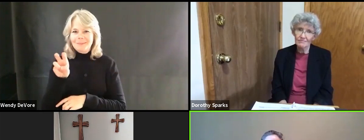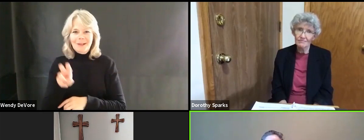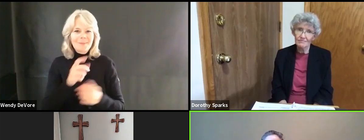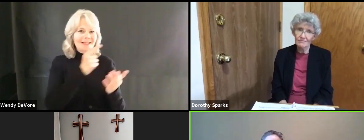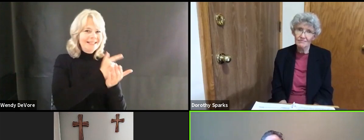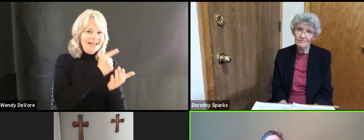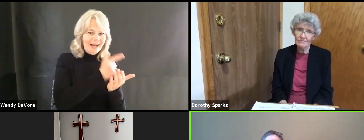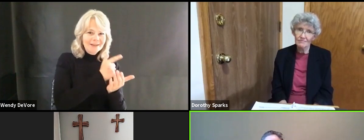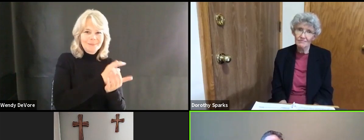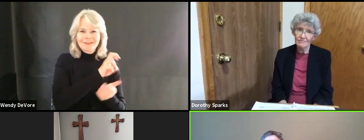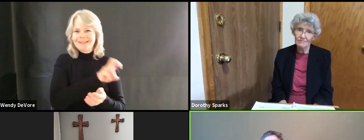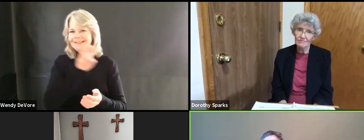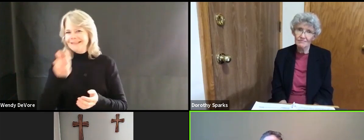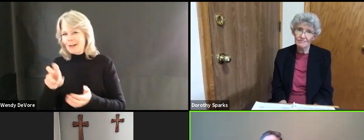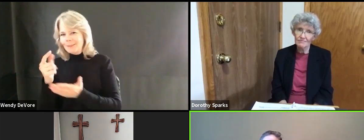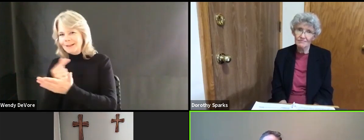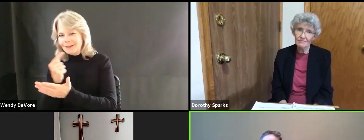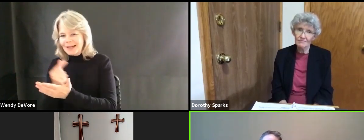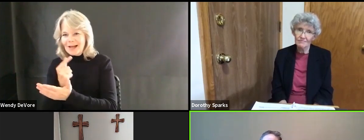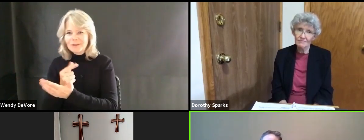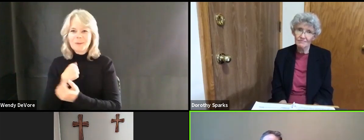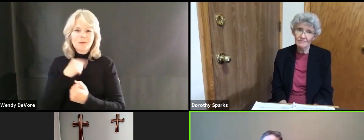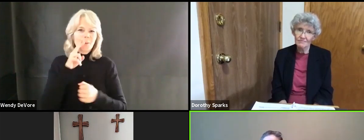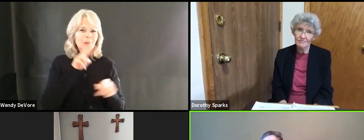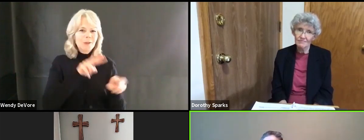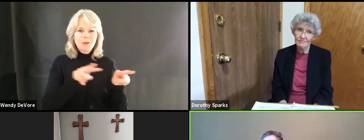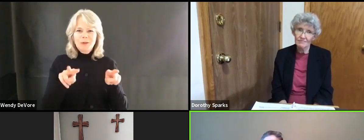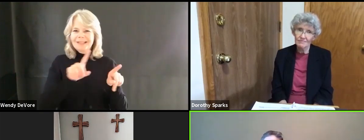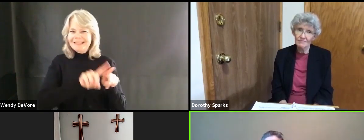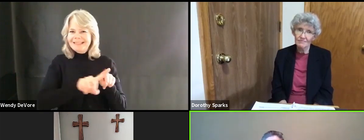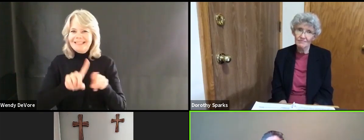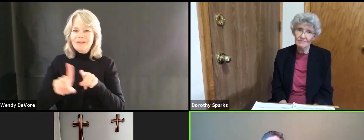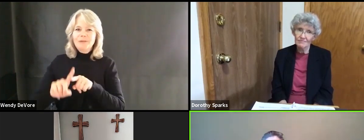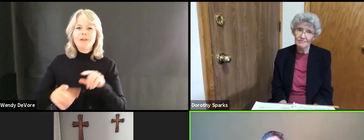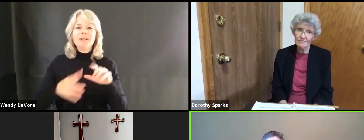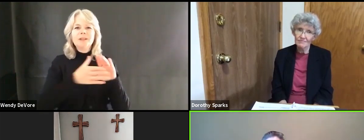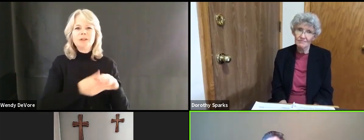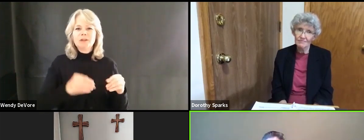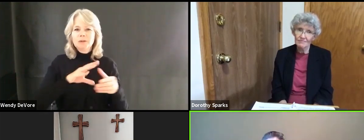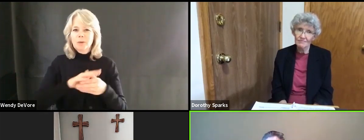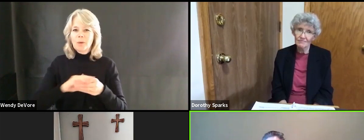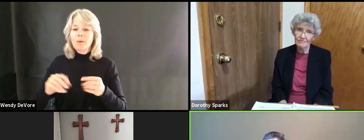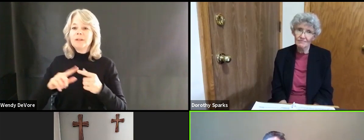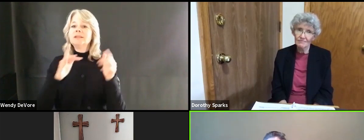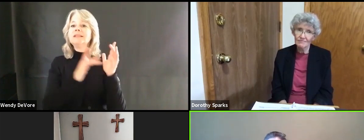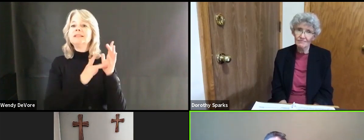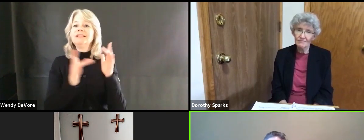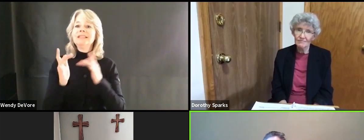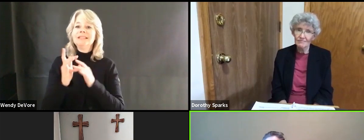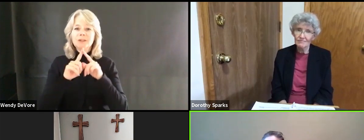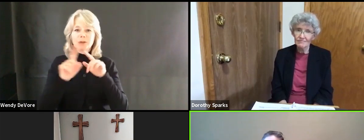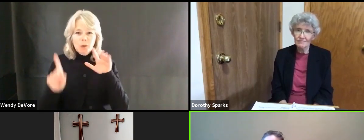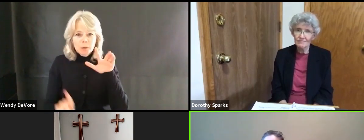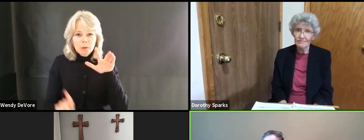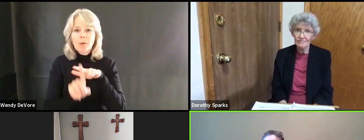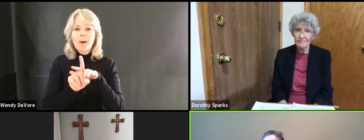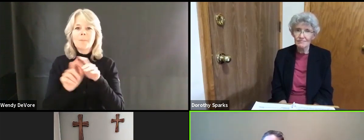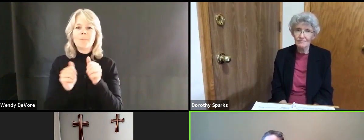to another, looking at stories of Jesus showing up to be with the